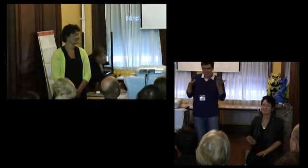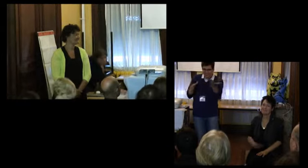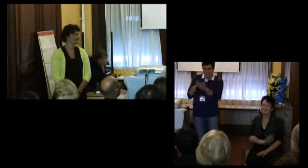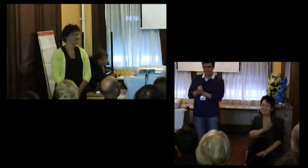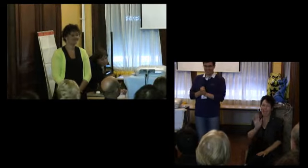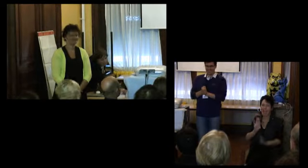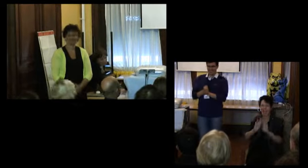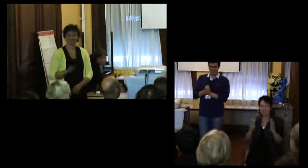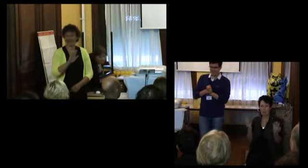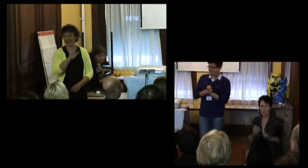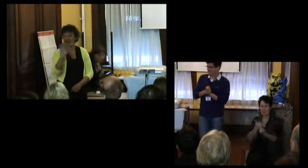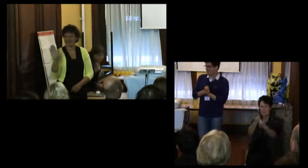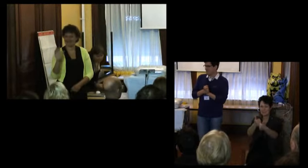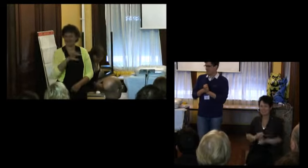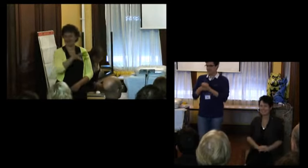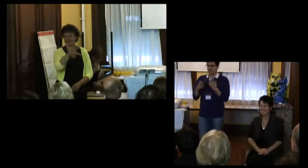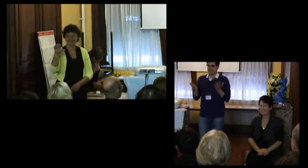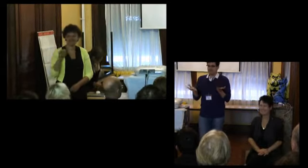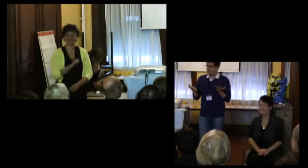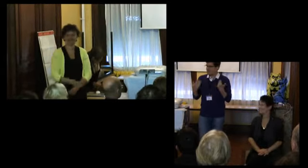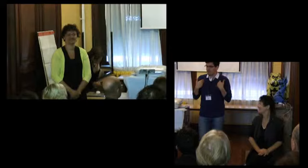Hello everyone.